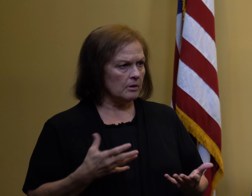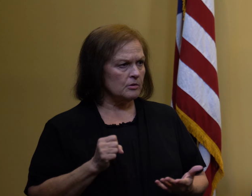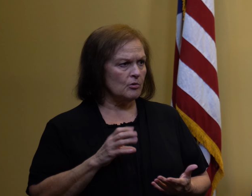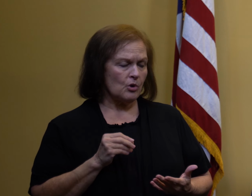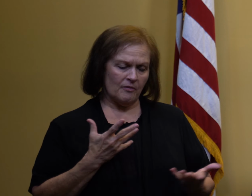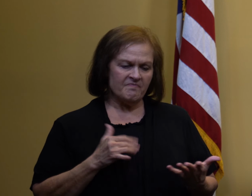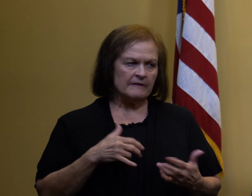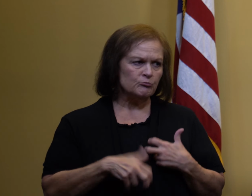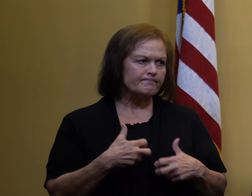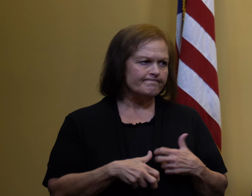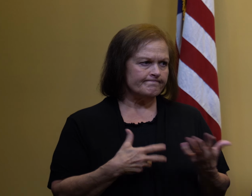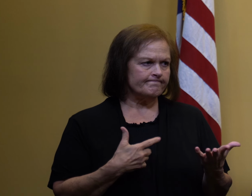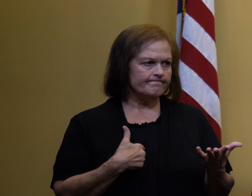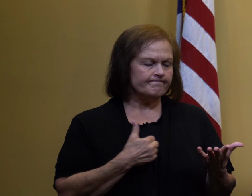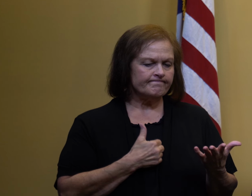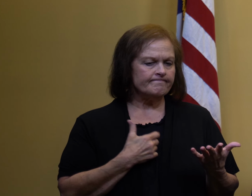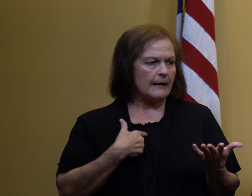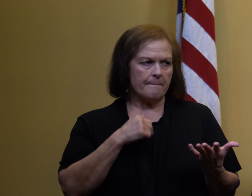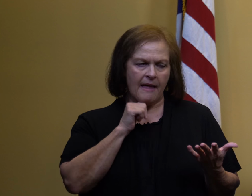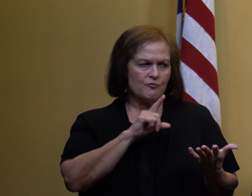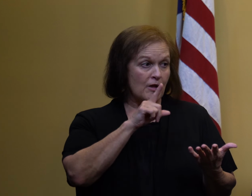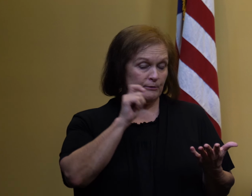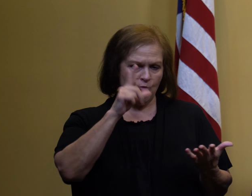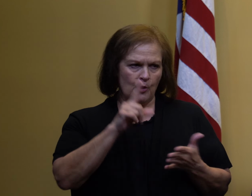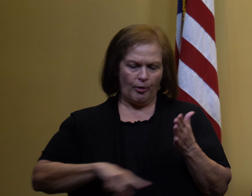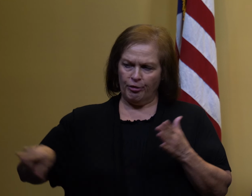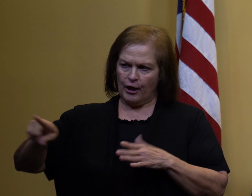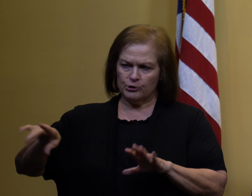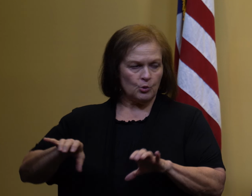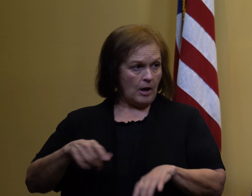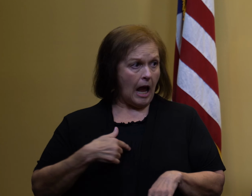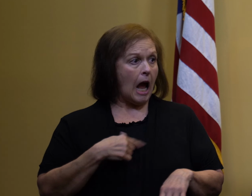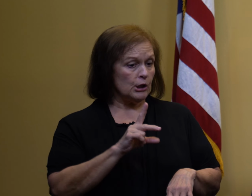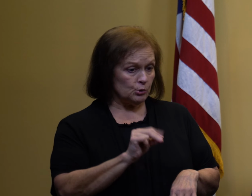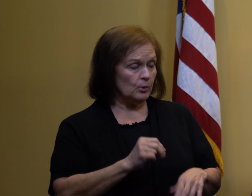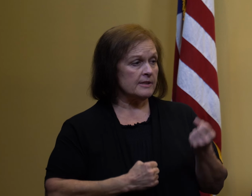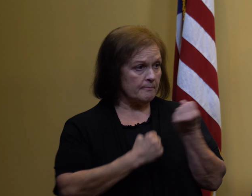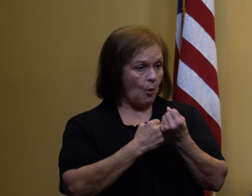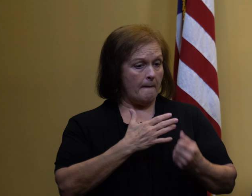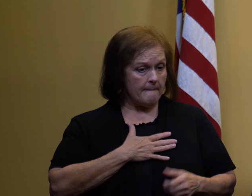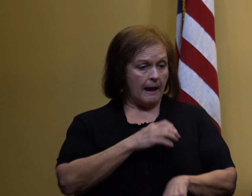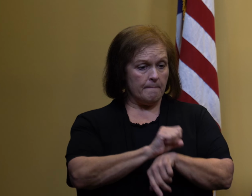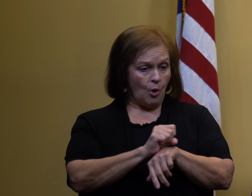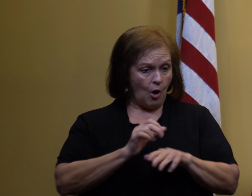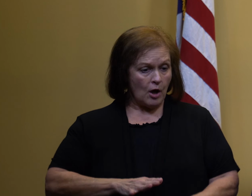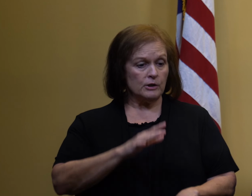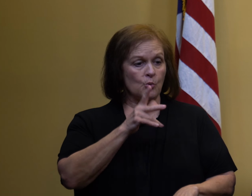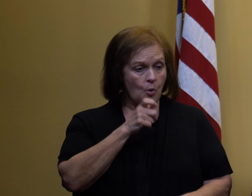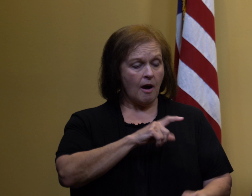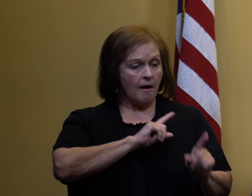it's unfortunate. I'm not surprised. But I support my employees, those who show